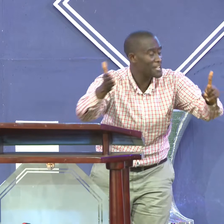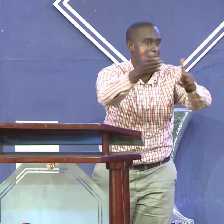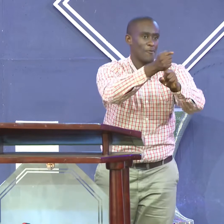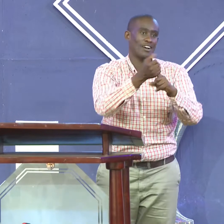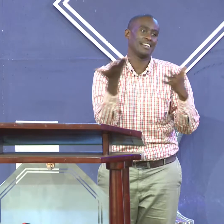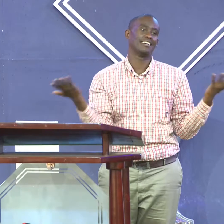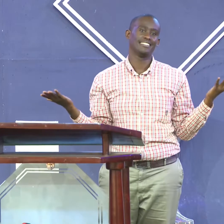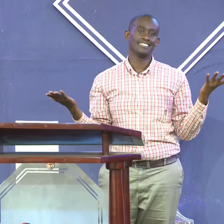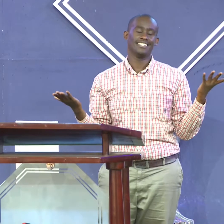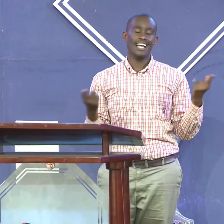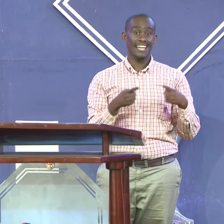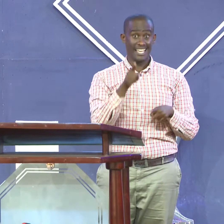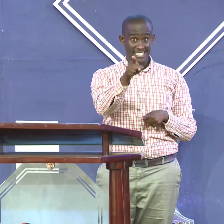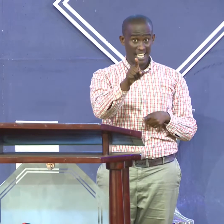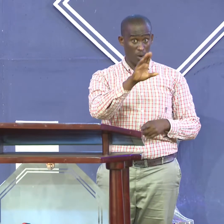it.